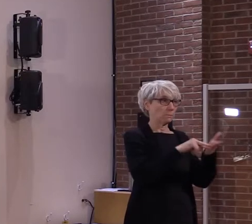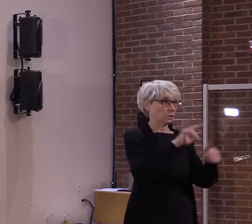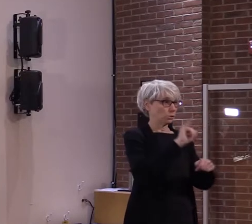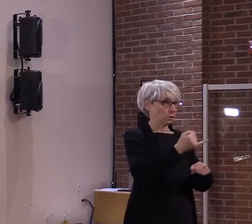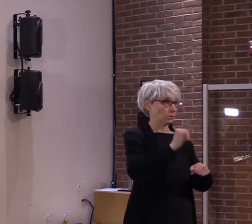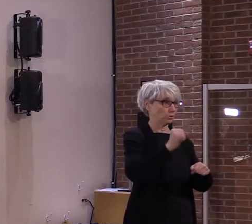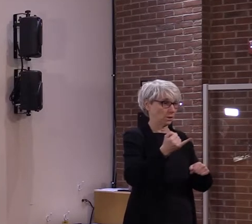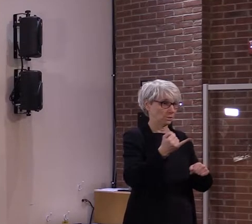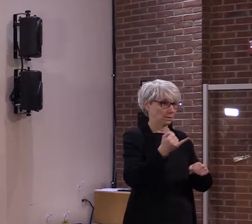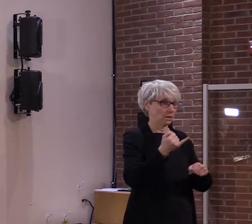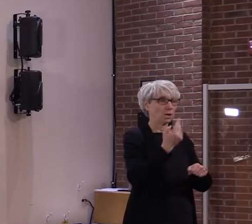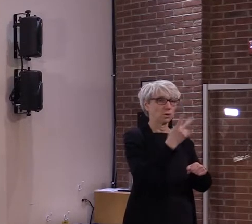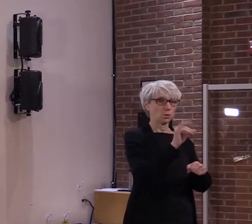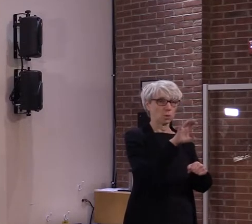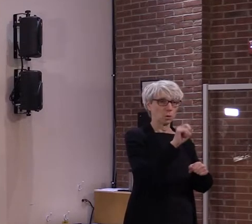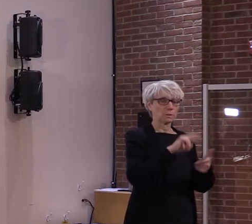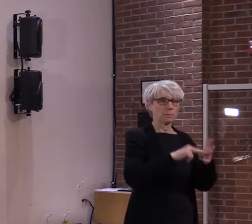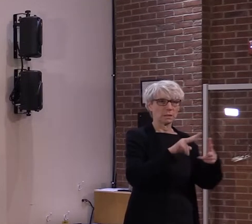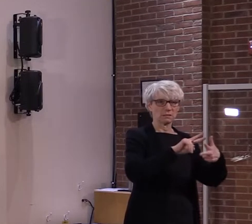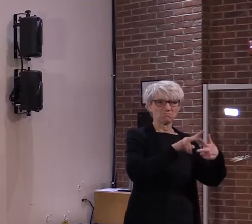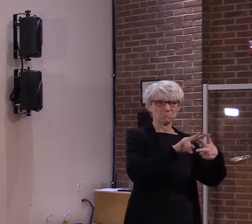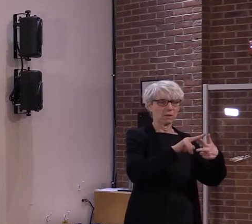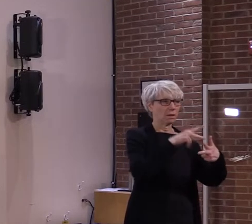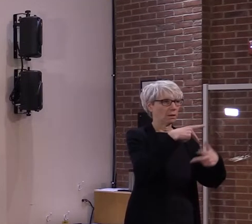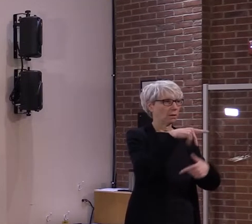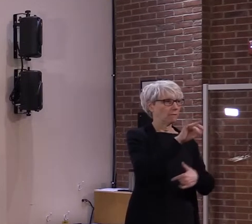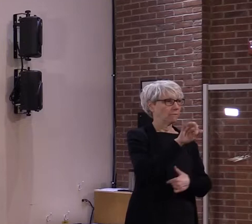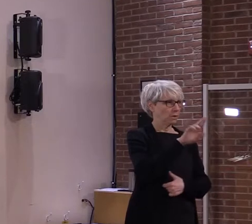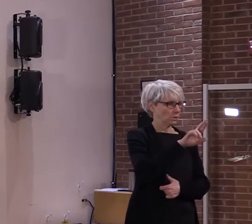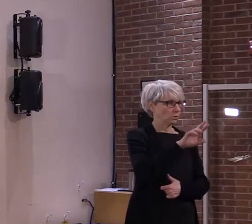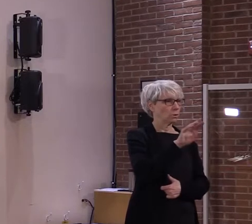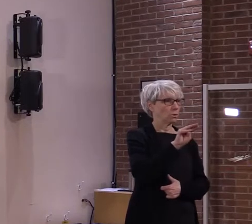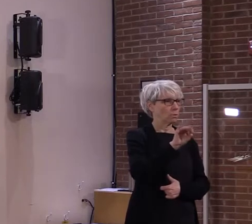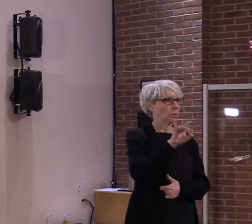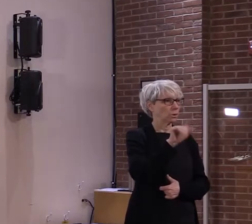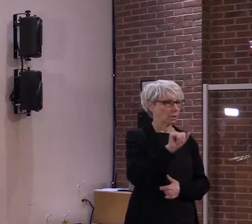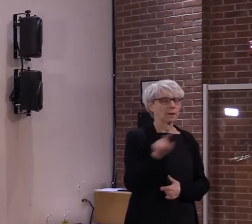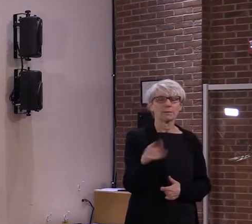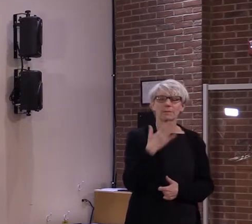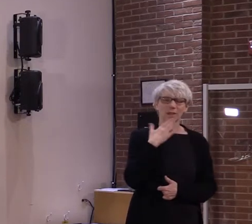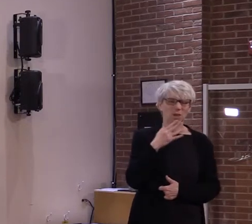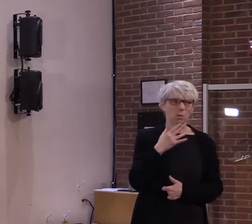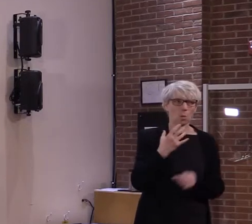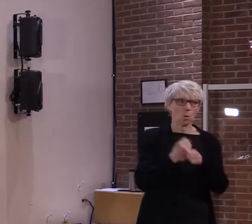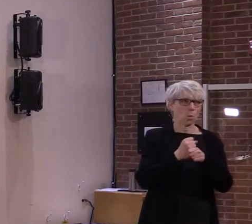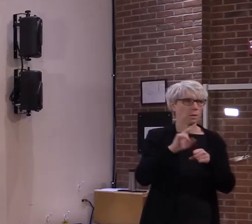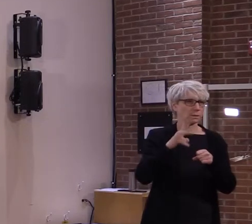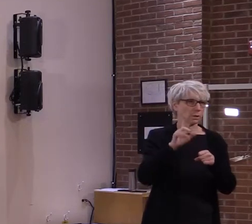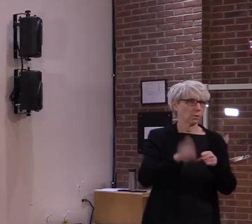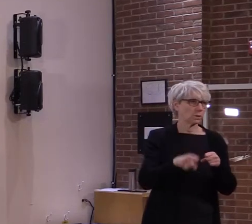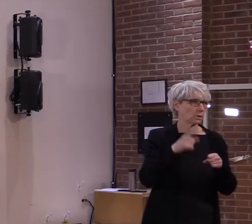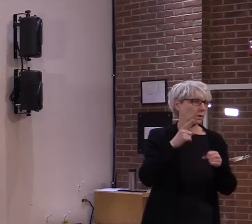Okay, I will let her know. And if I could hold for the governor then, thank you.